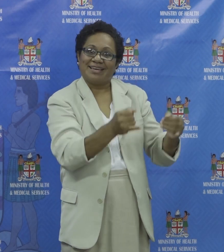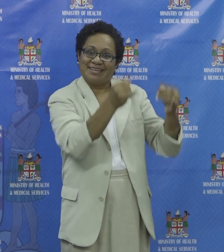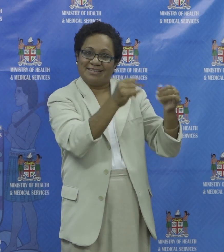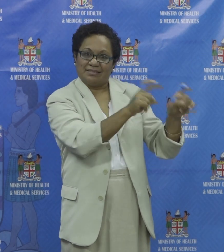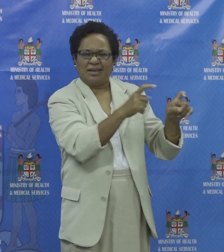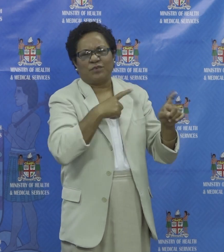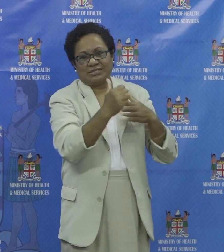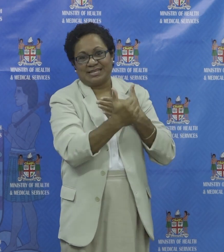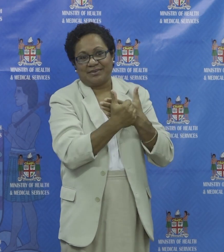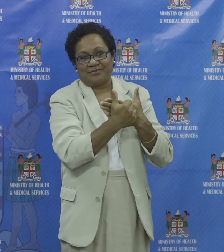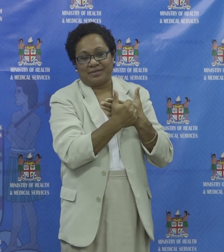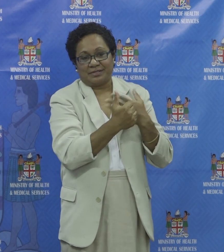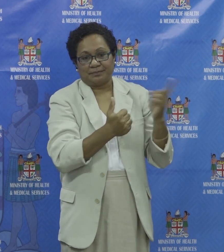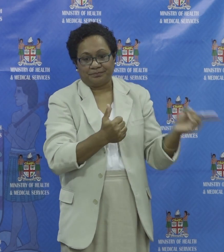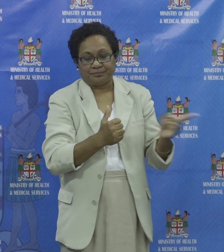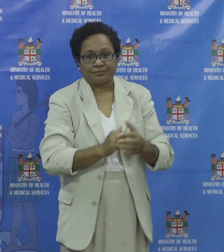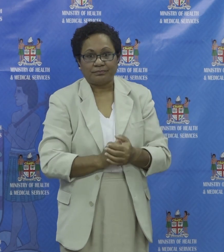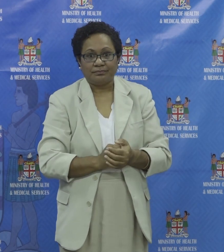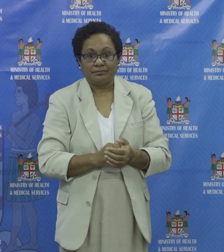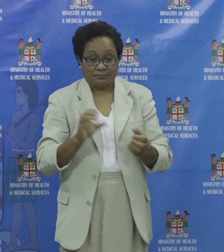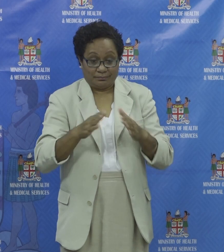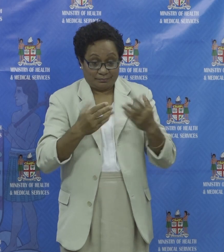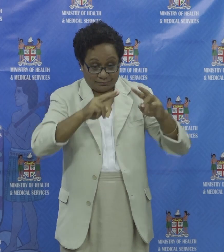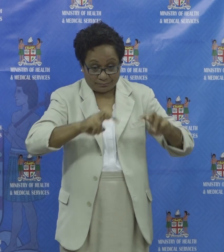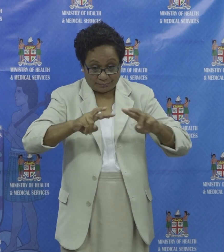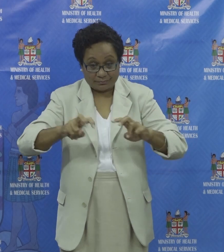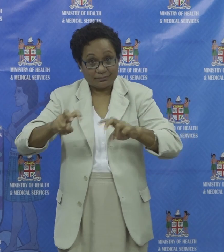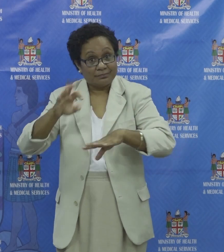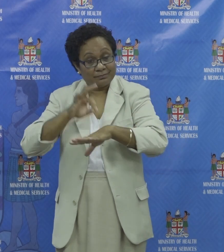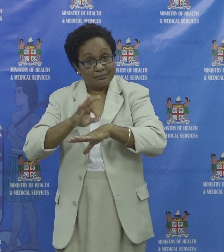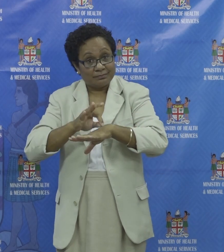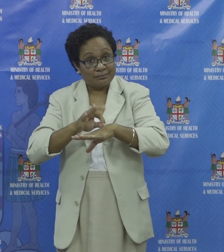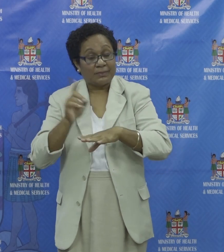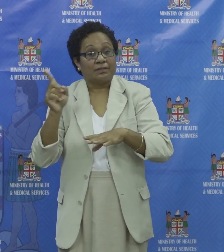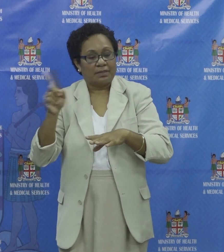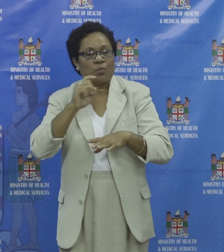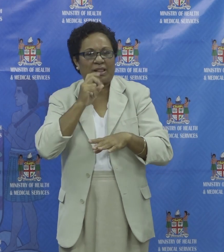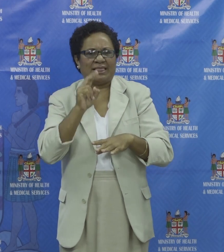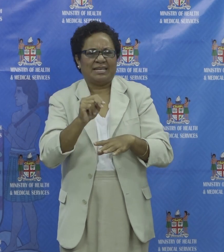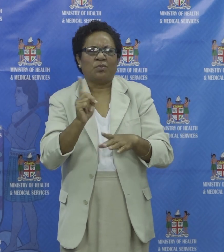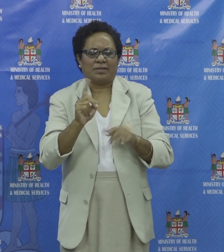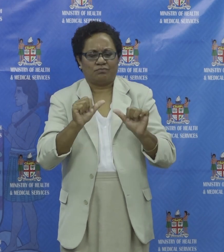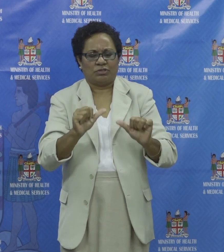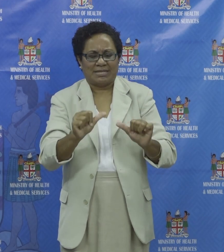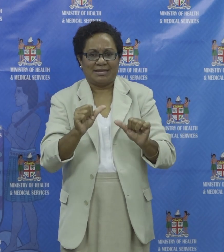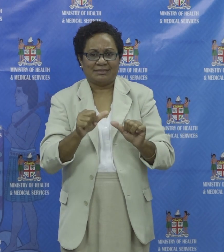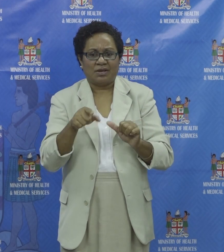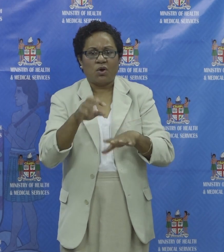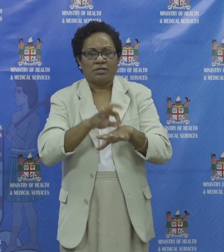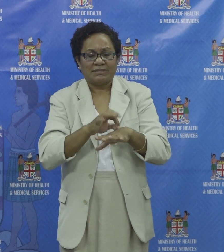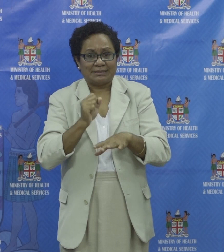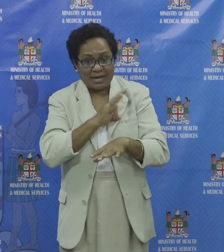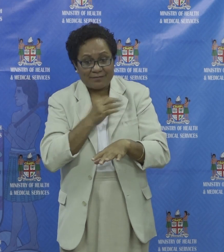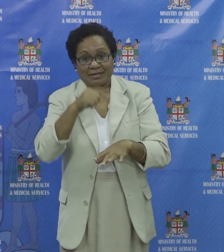The detection of these cases within the hospital will require measures to secure the hospital and its staff and its patients. The